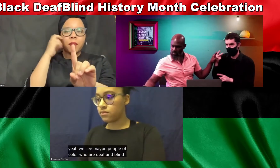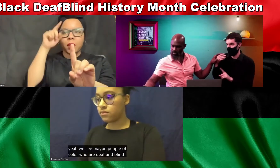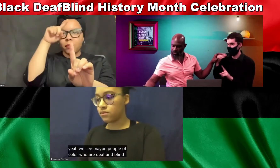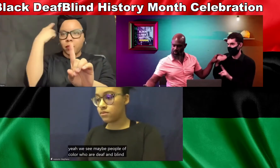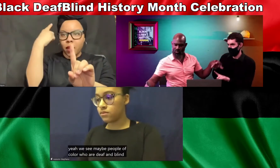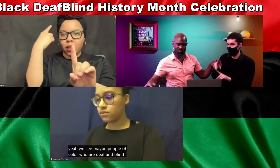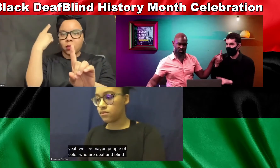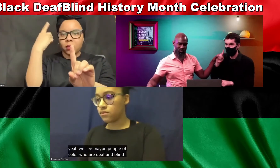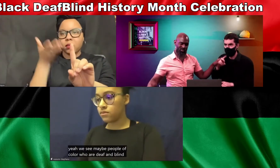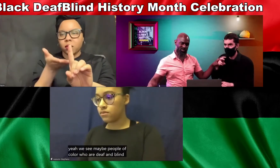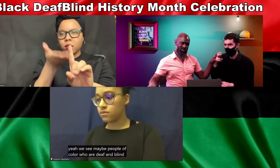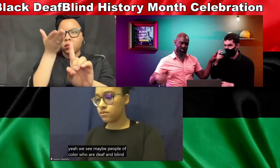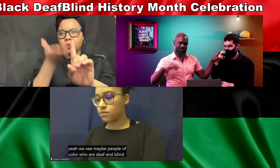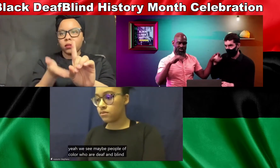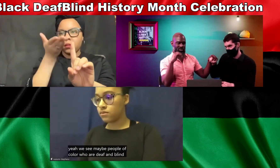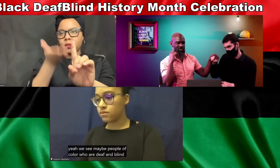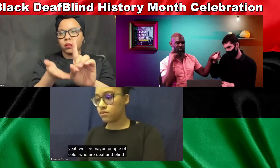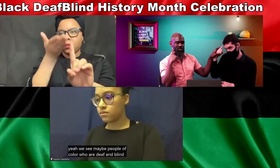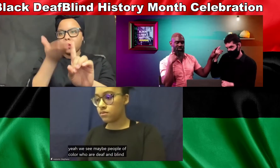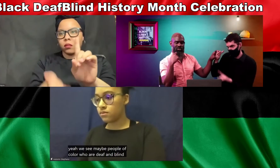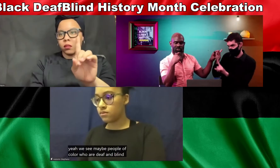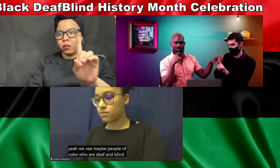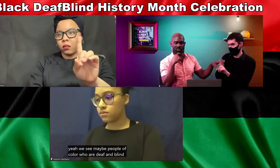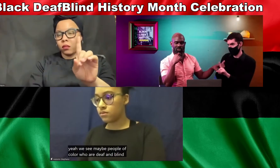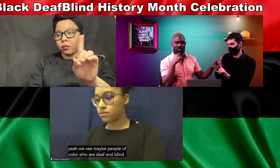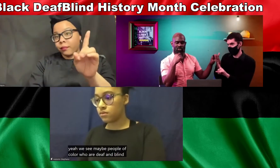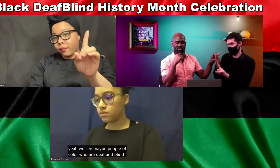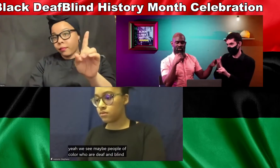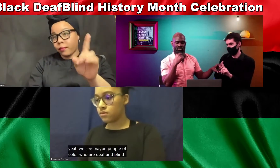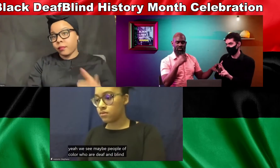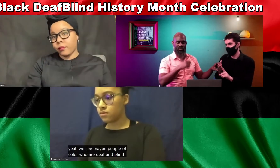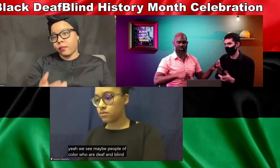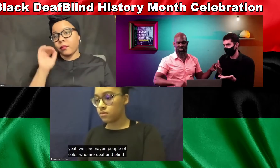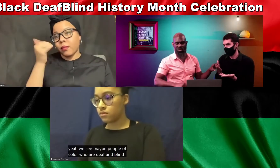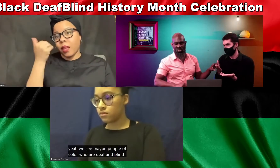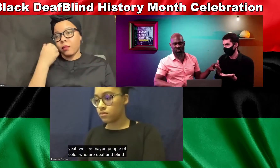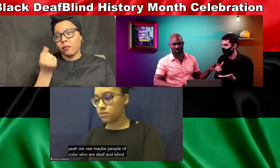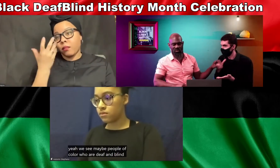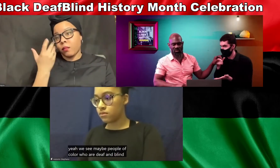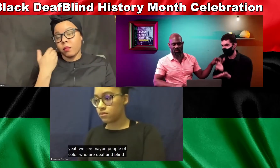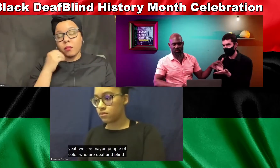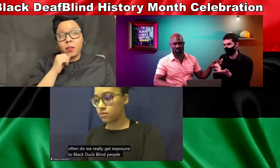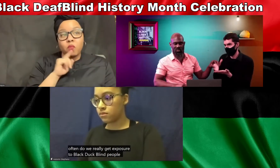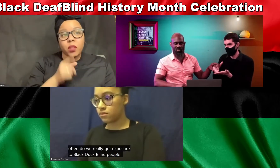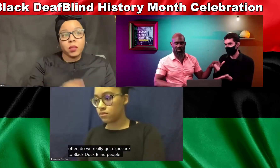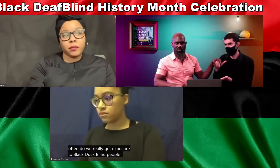But how often do we really get exposure to Black, deaf, blind people?